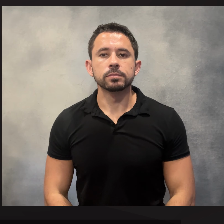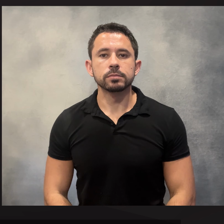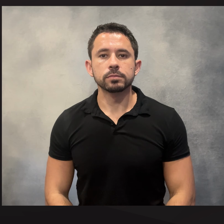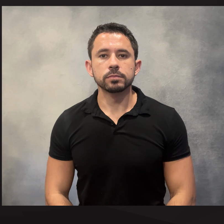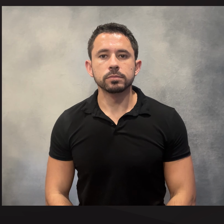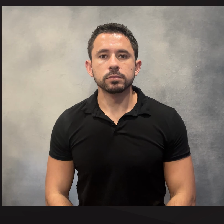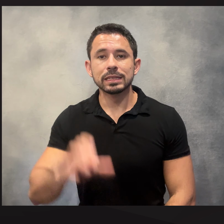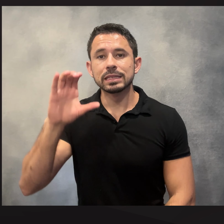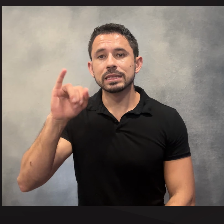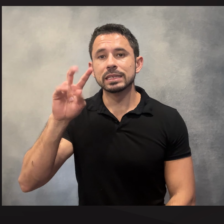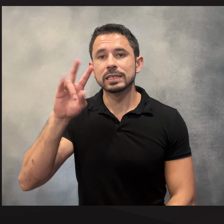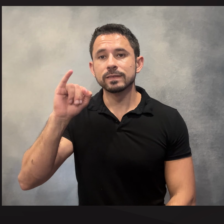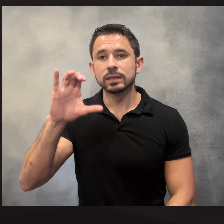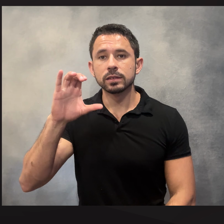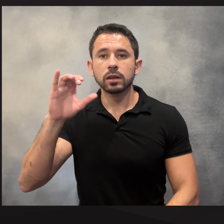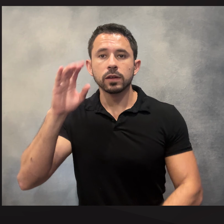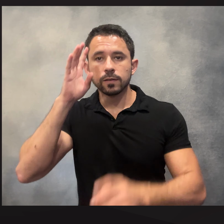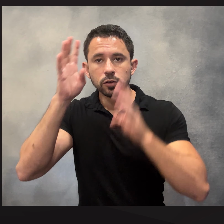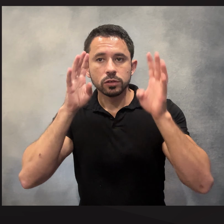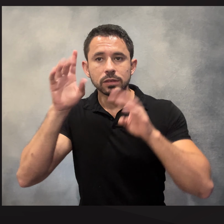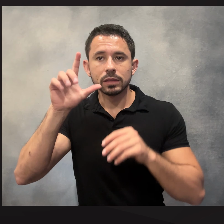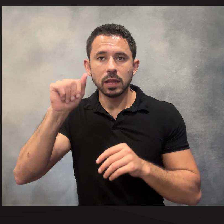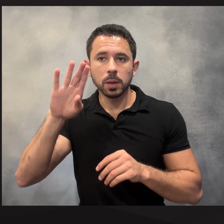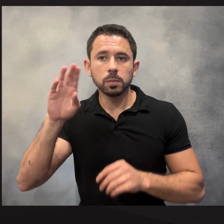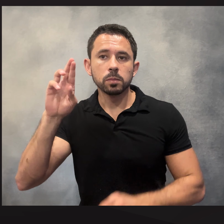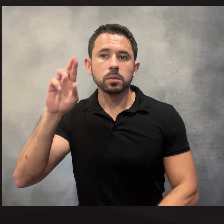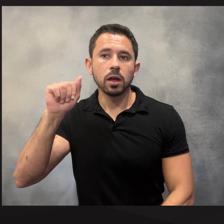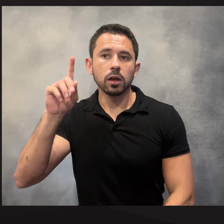Civic Innovation Lab and Radar.